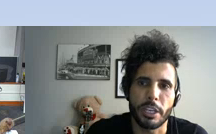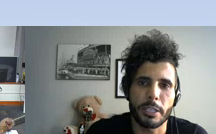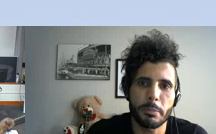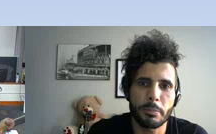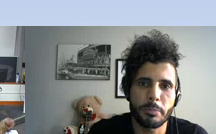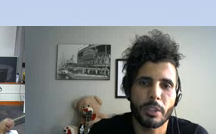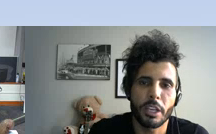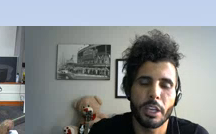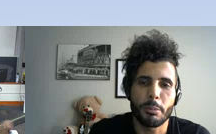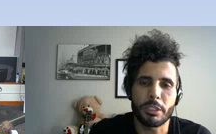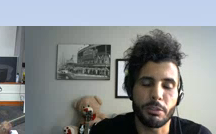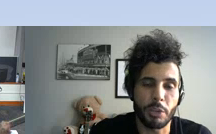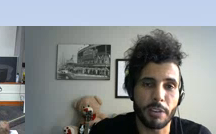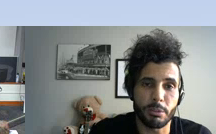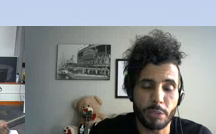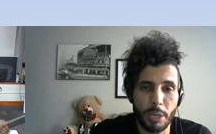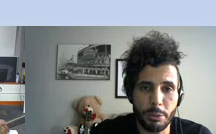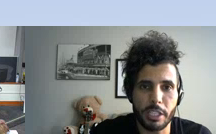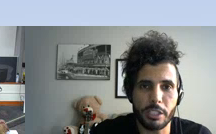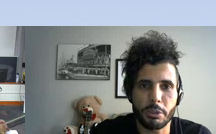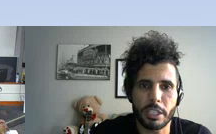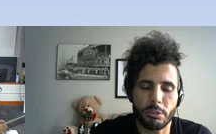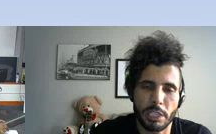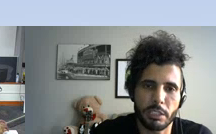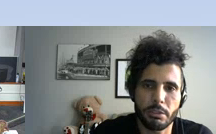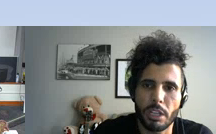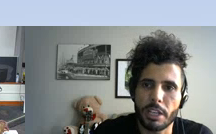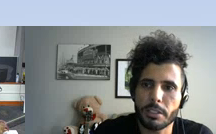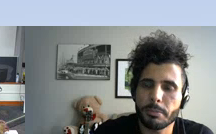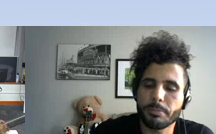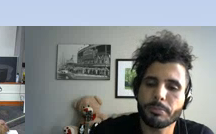today. But if you have a brow raise, you get a relative clause.